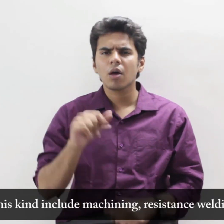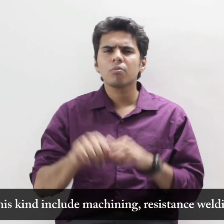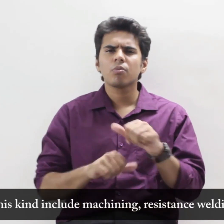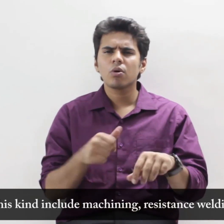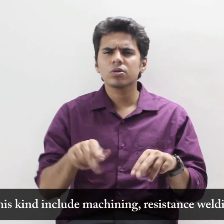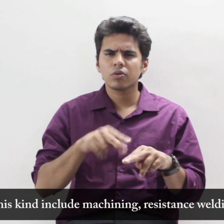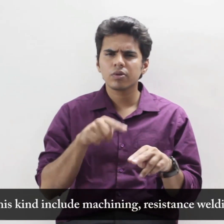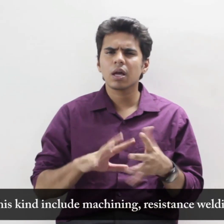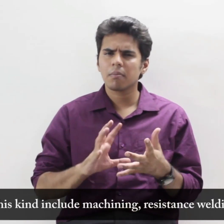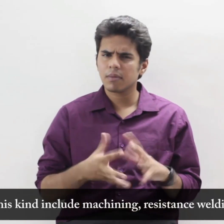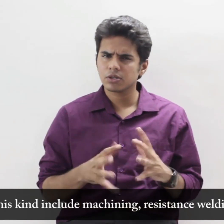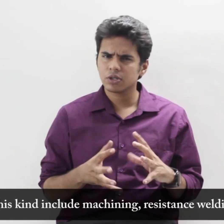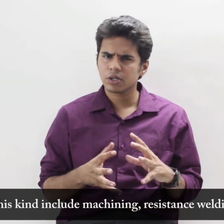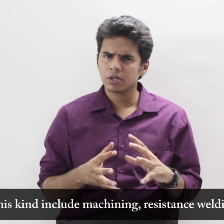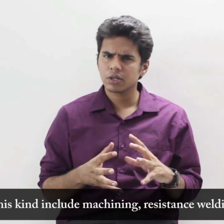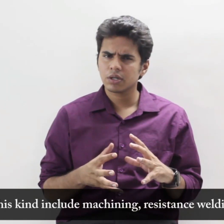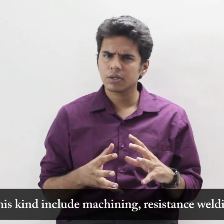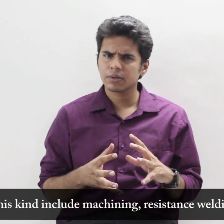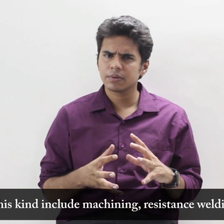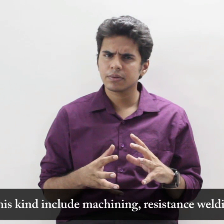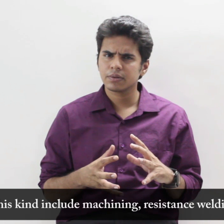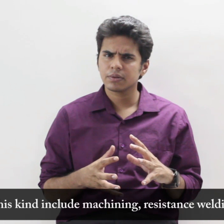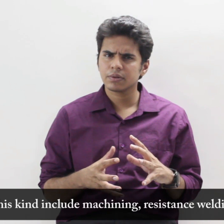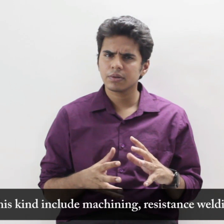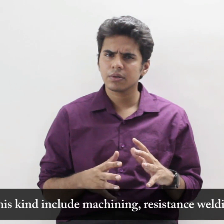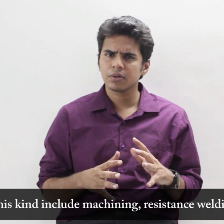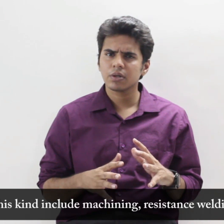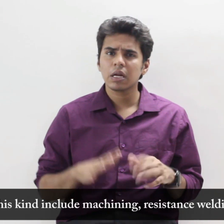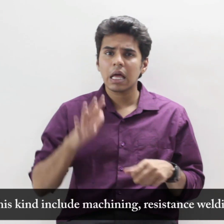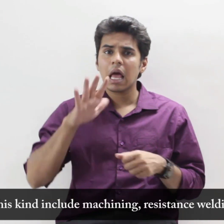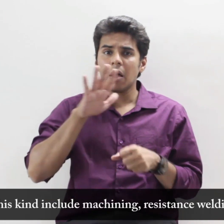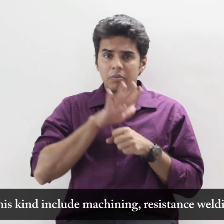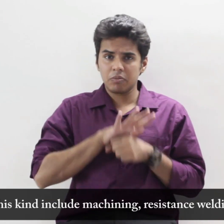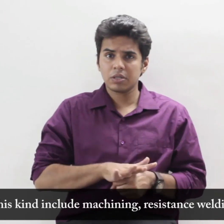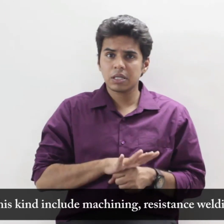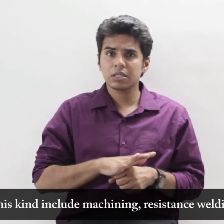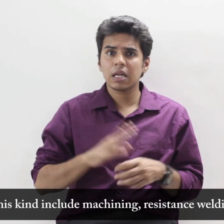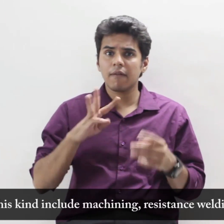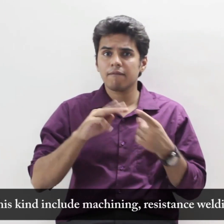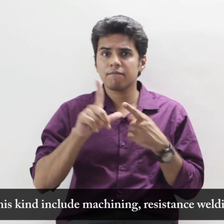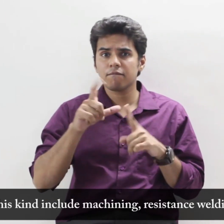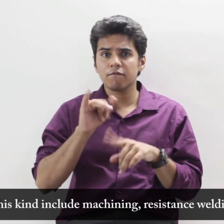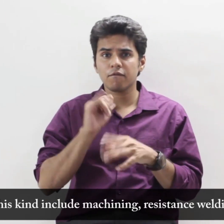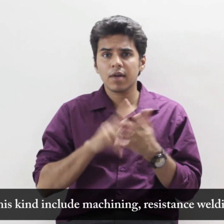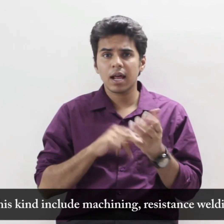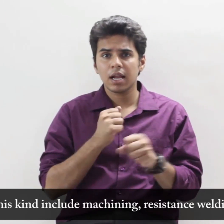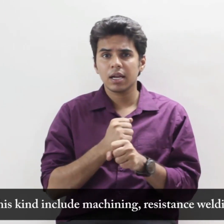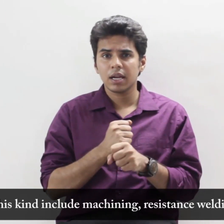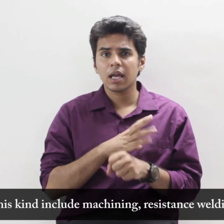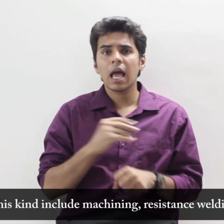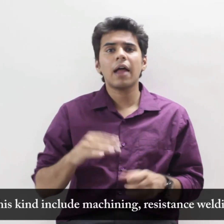Processes of this kind include machining, resistance welding, and filling.